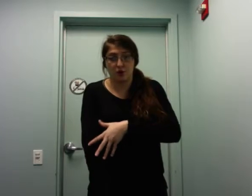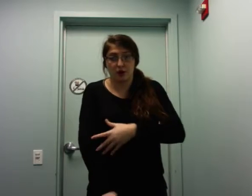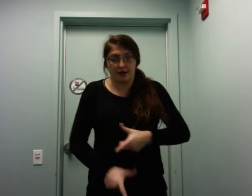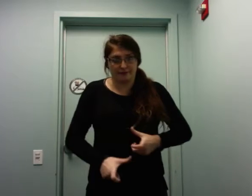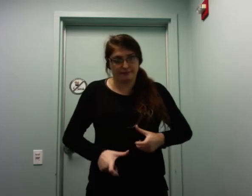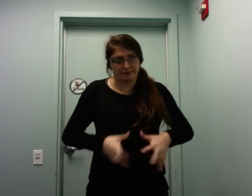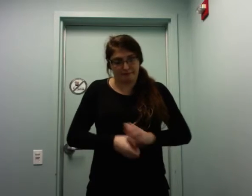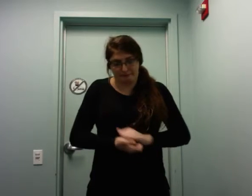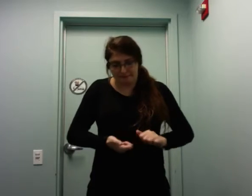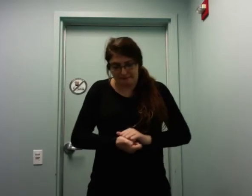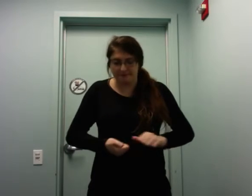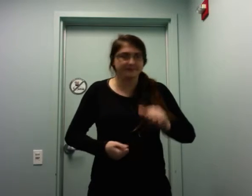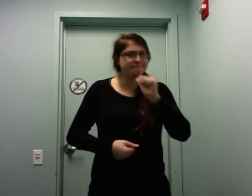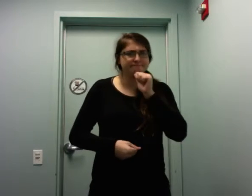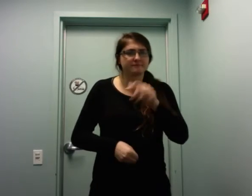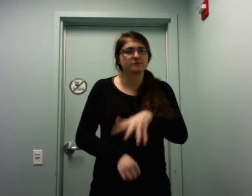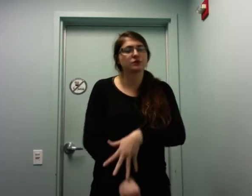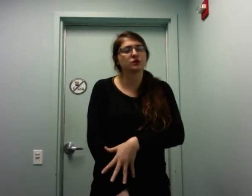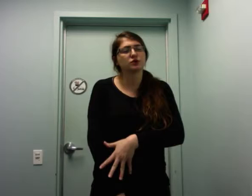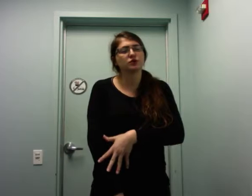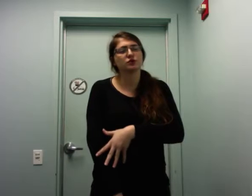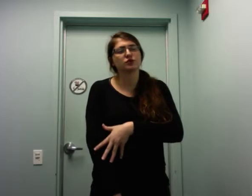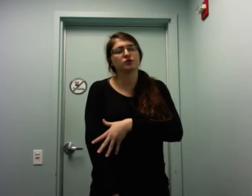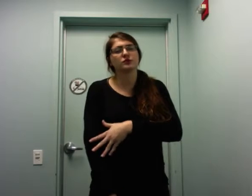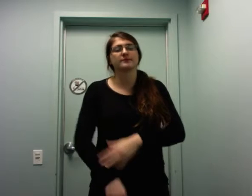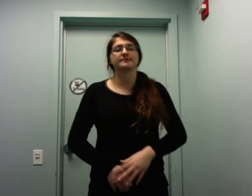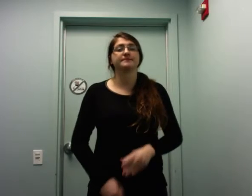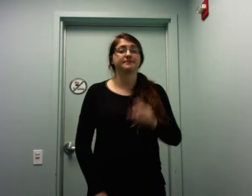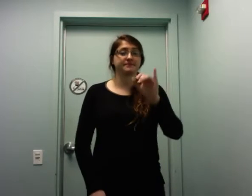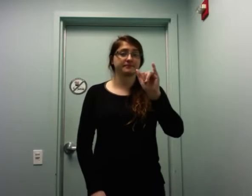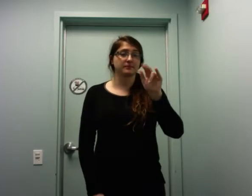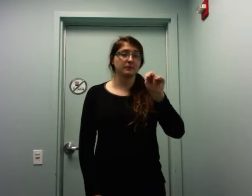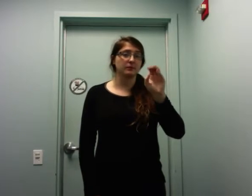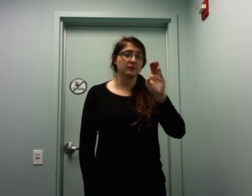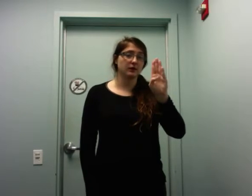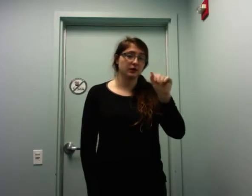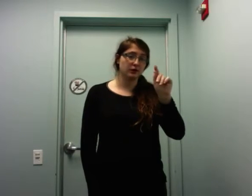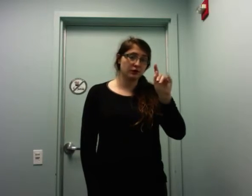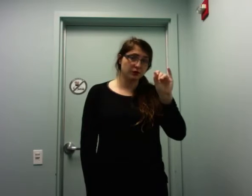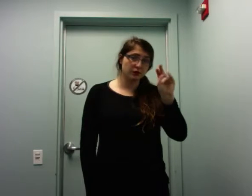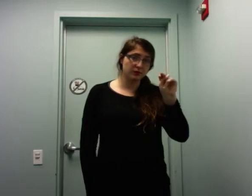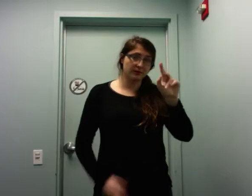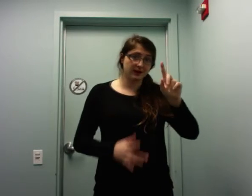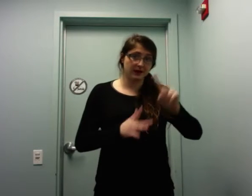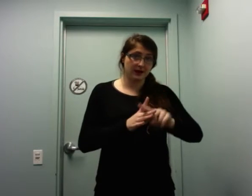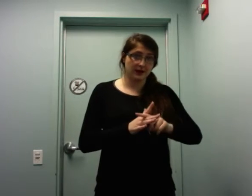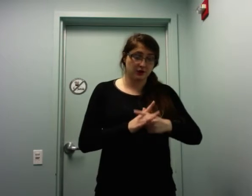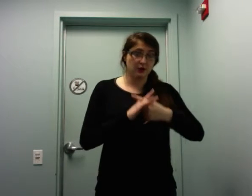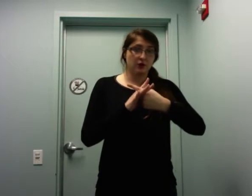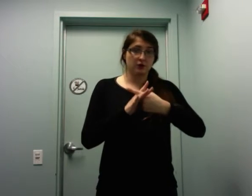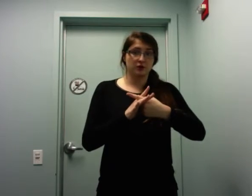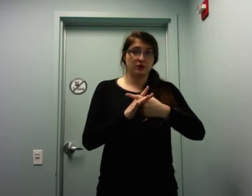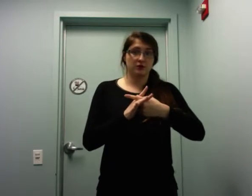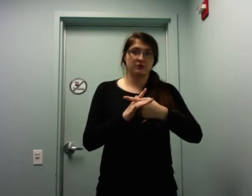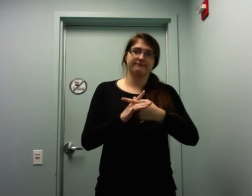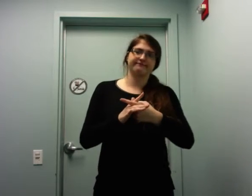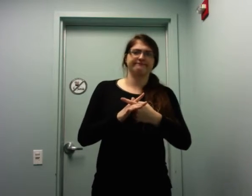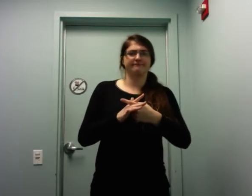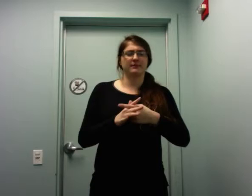Another thing about the incubation period. When this epidemic first started, the average incubation period was 5.5 years.